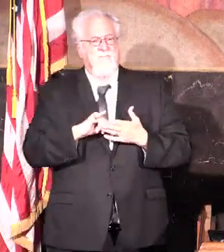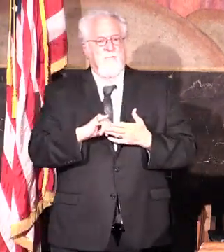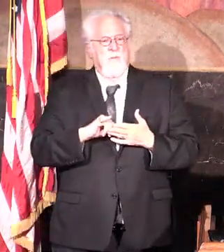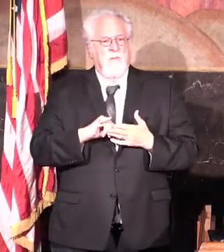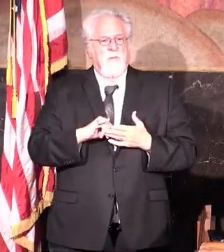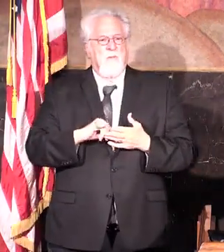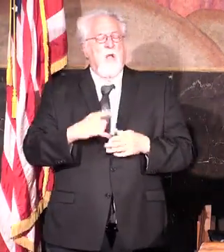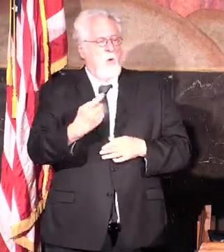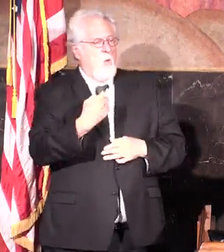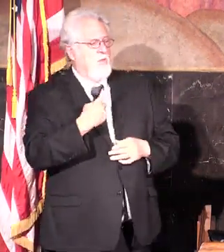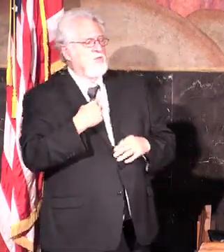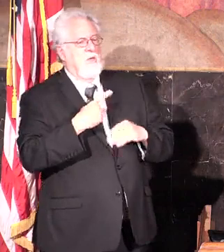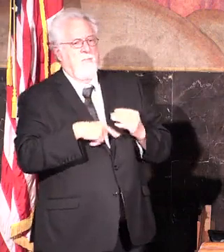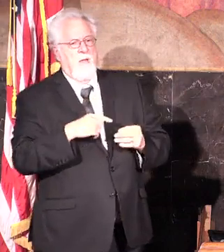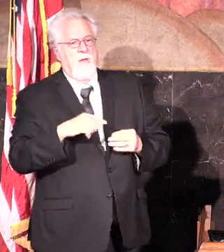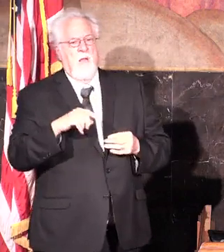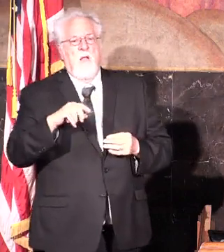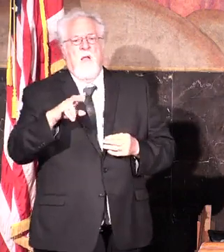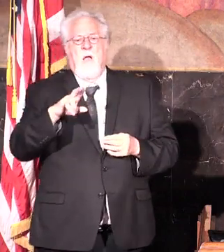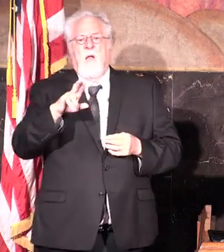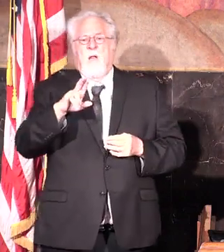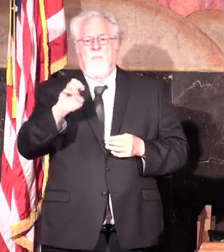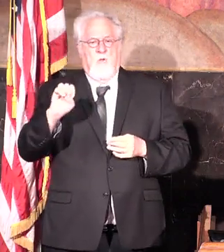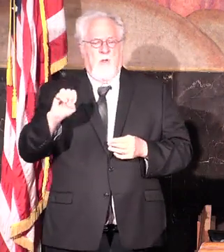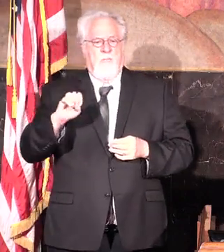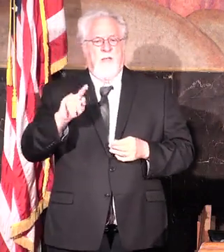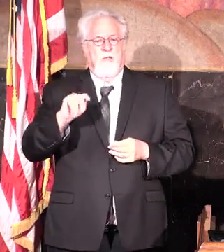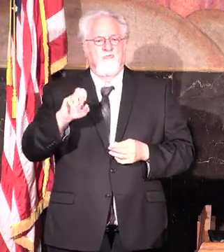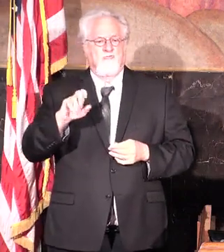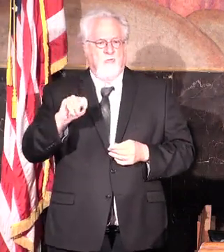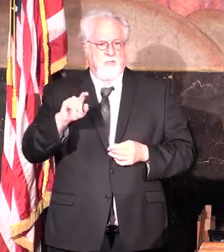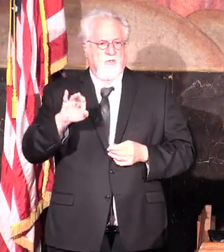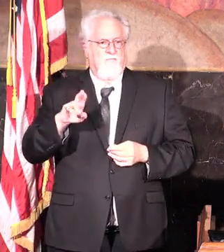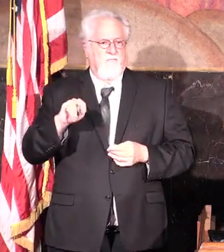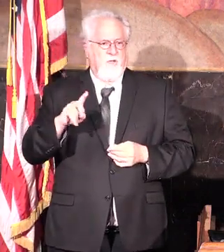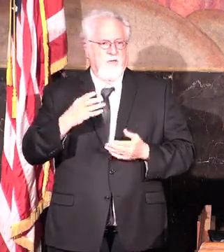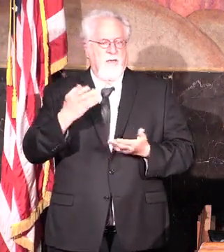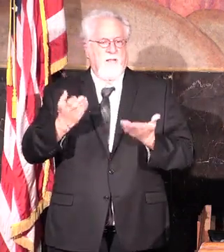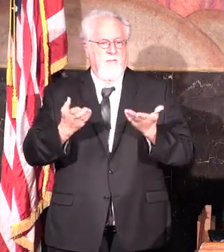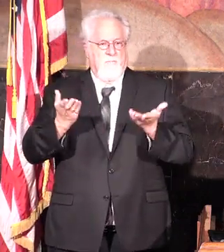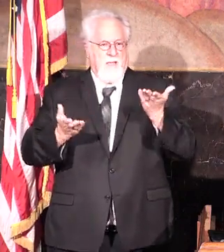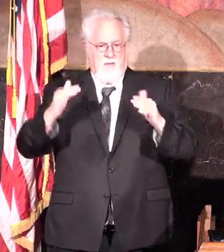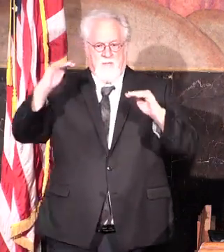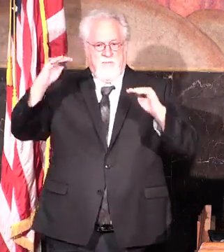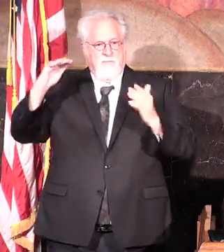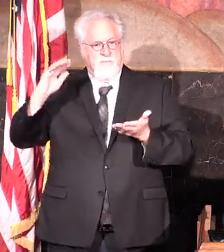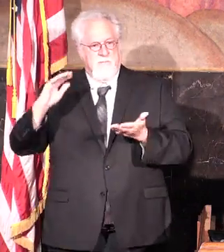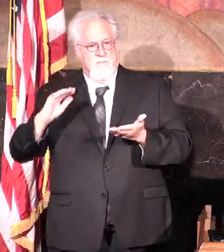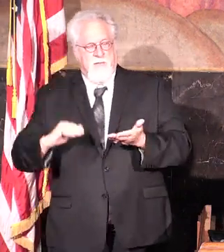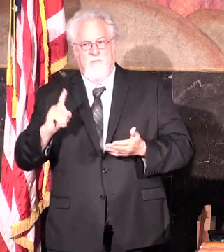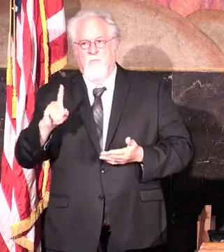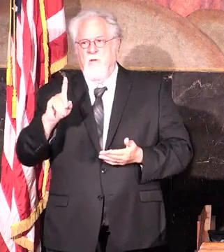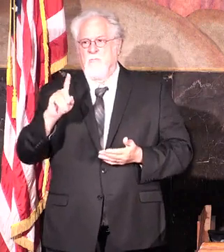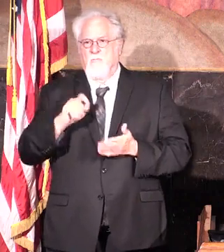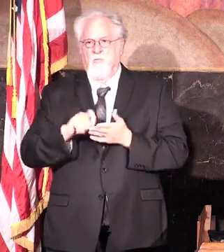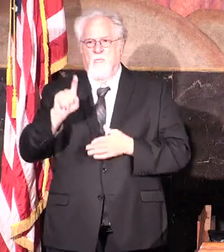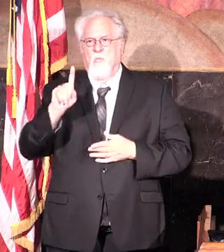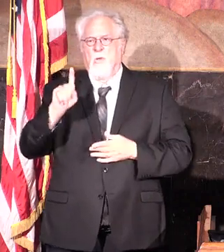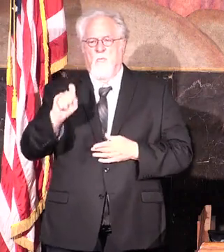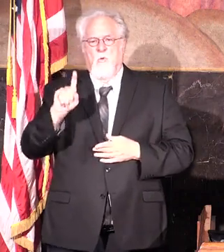the questions about the unemployment insurance trust fund and the declining balance in that trust fund We had about $1.1 billion